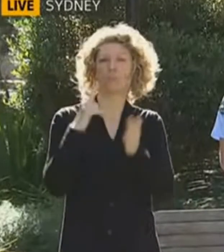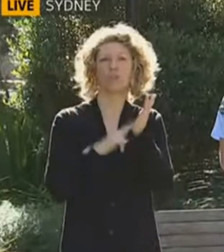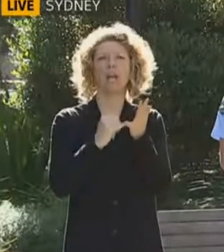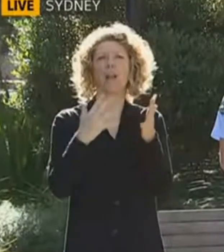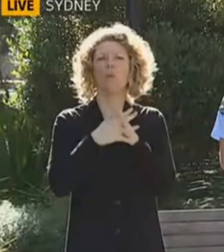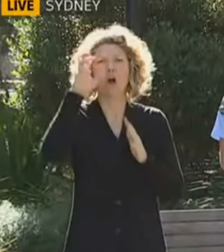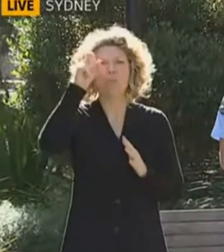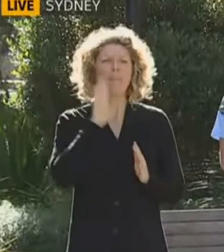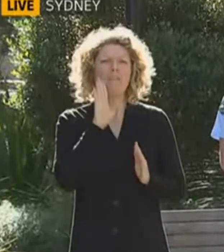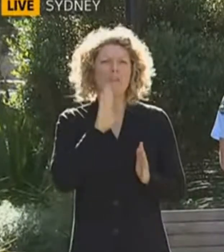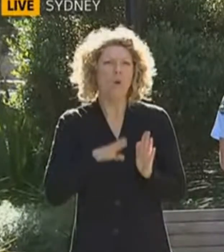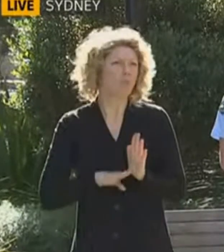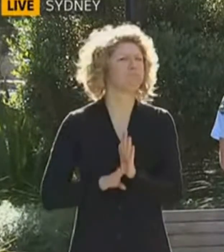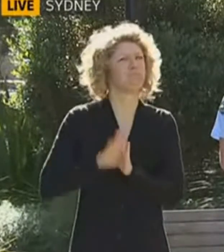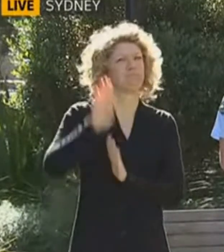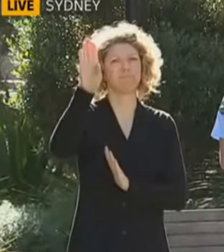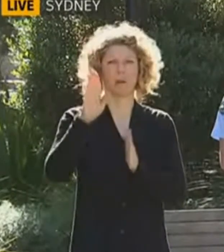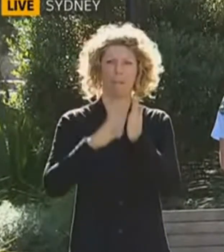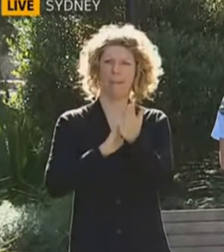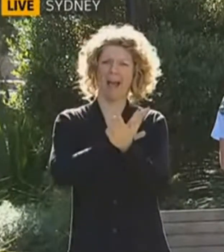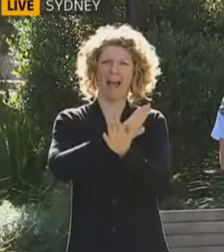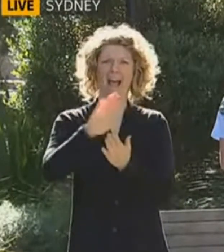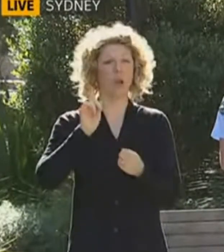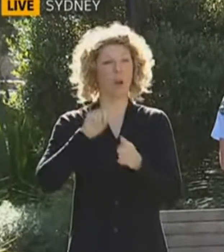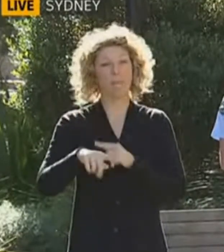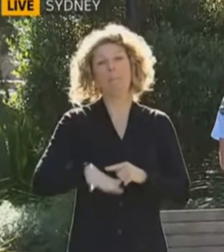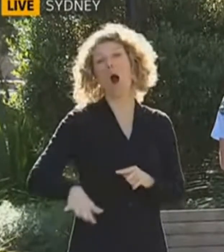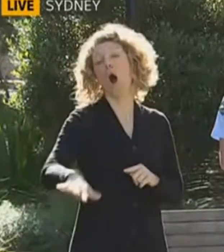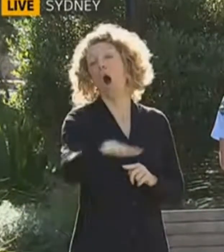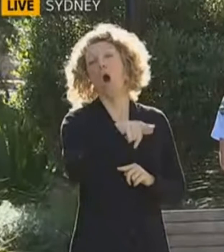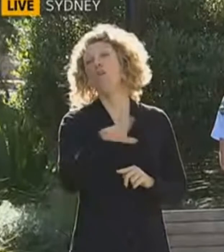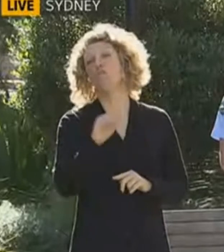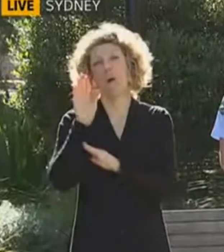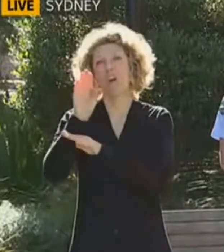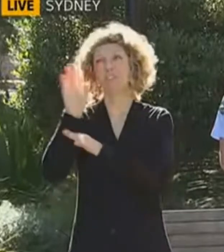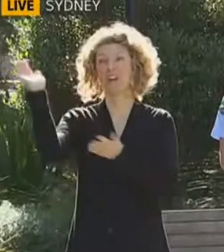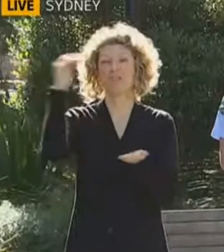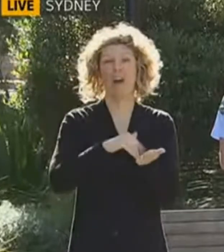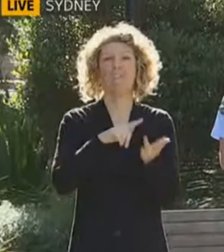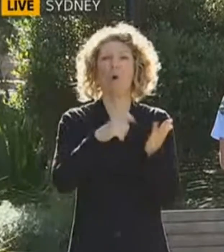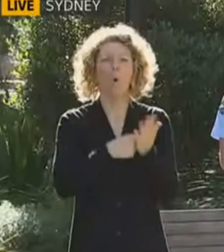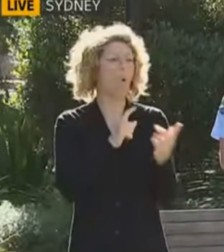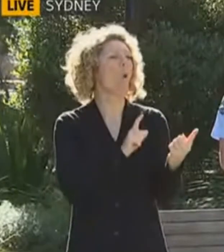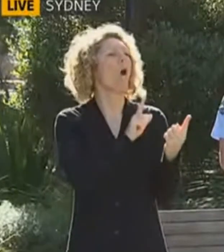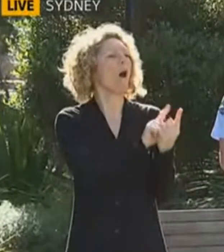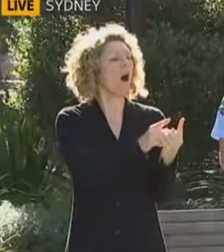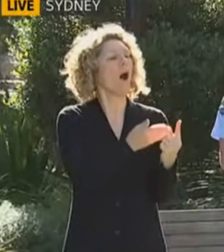cases a day in March in Australia, again, the vast majority of our cases were either overseas travellers or the direct